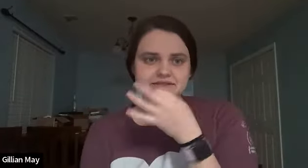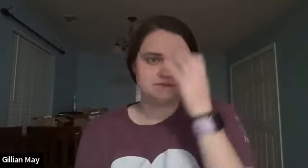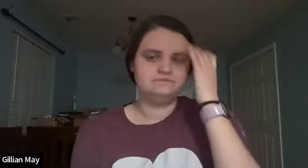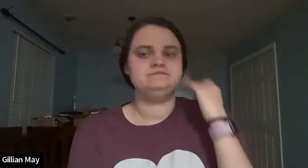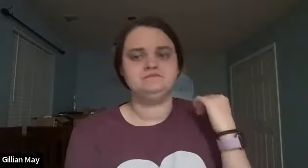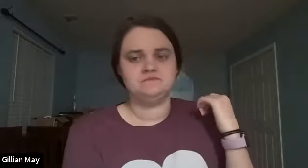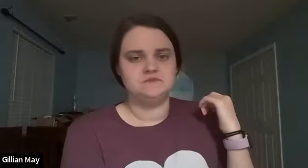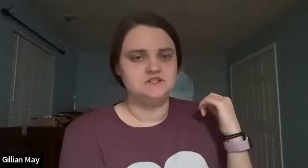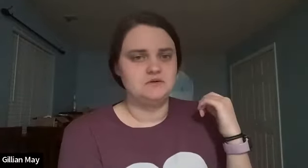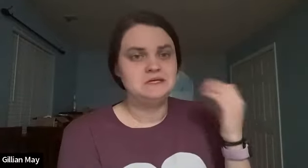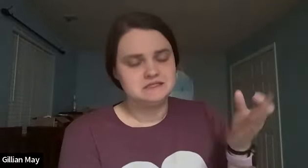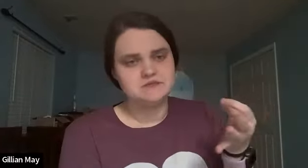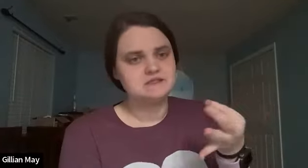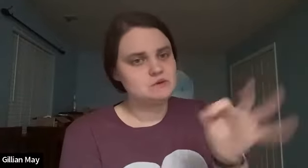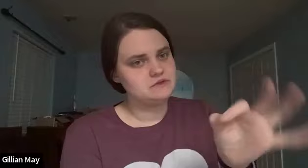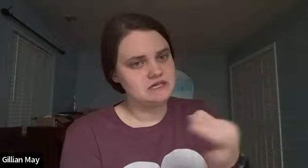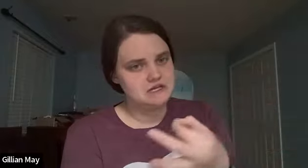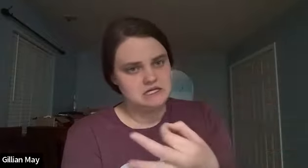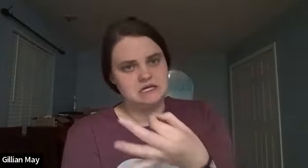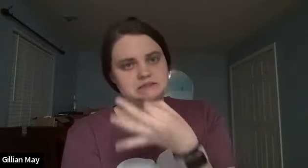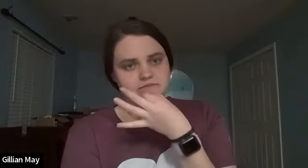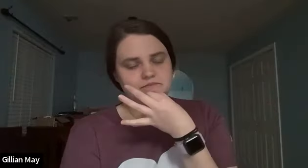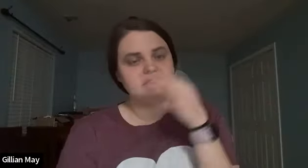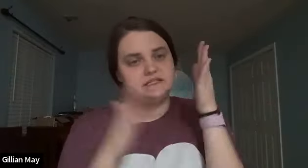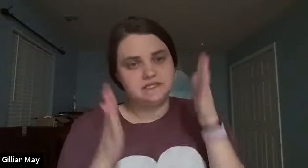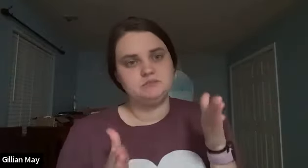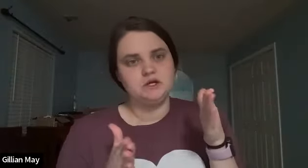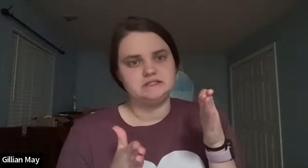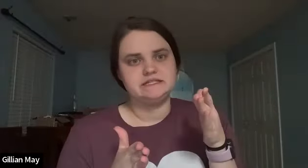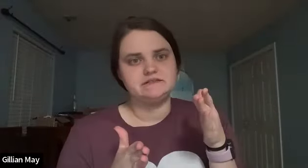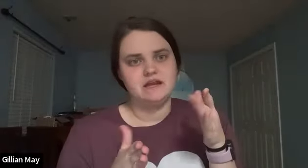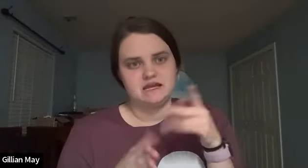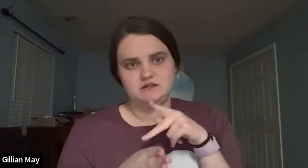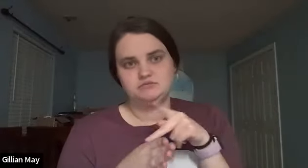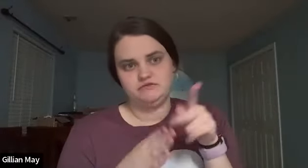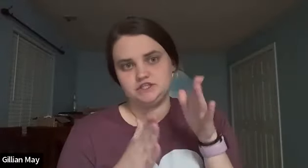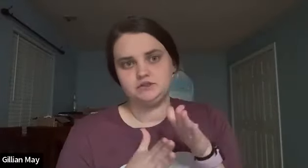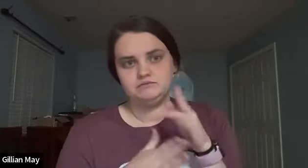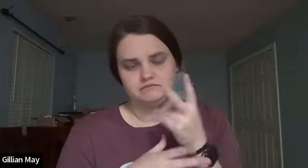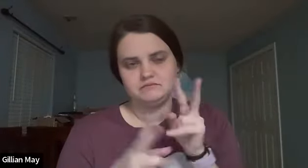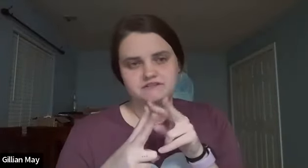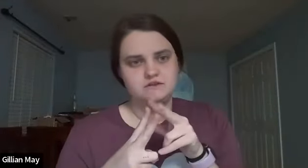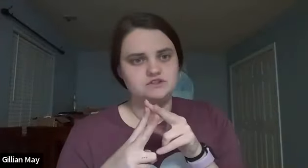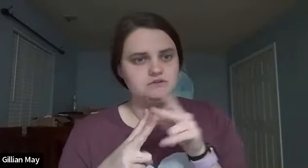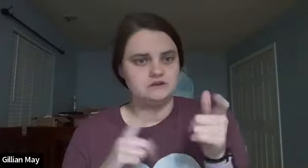Skilled. So sometimes someone will say a skilled person as their professional. I've seen those two